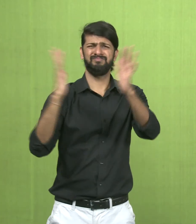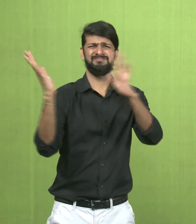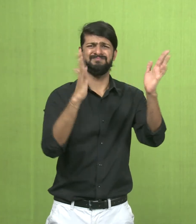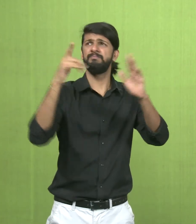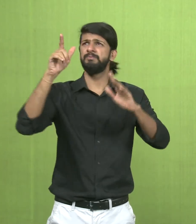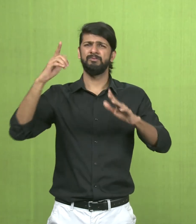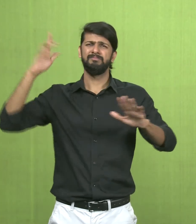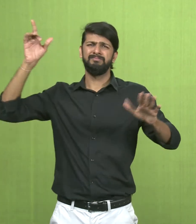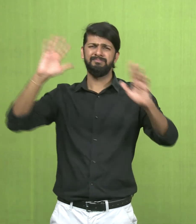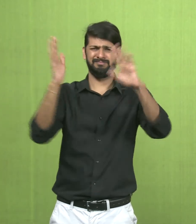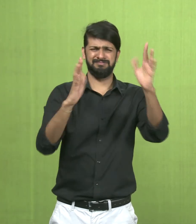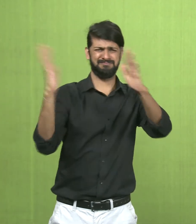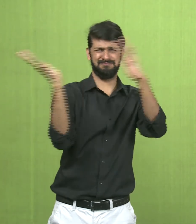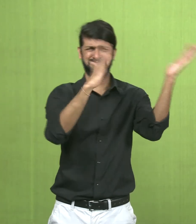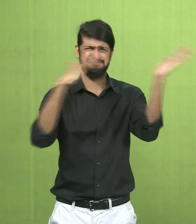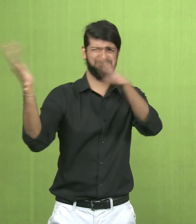a hurricane uprooted a tree,